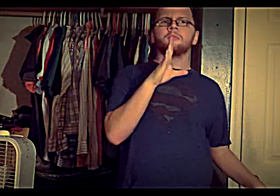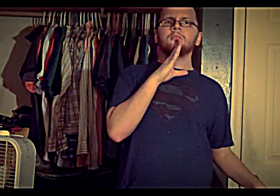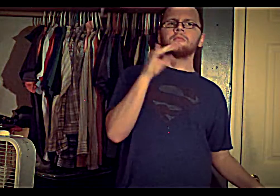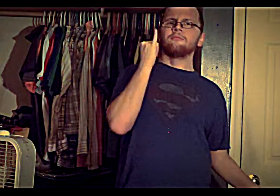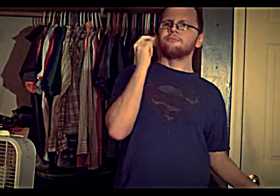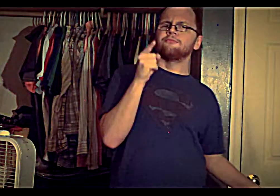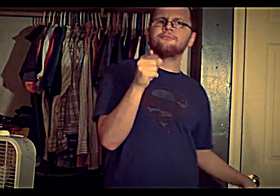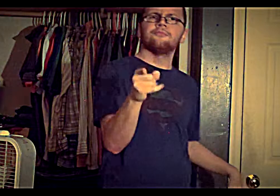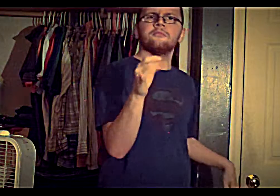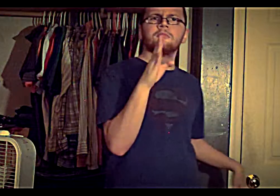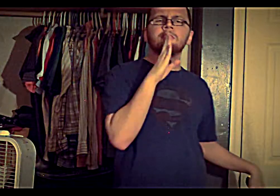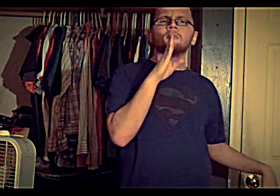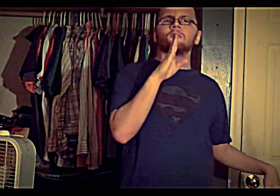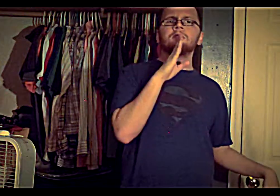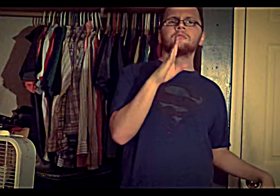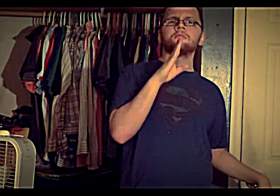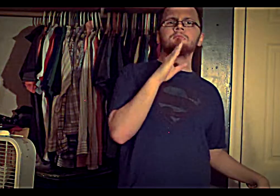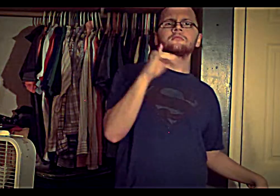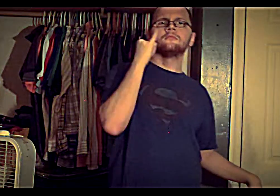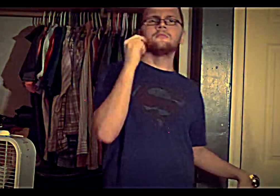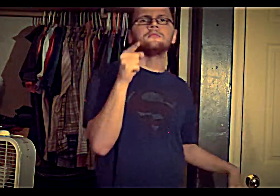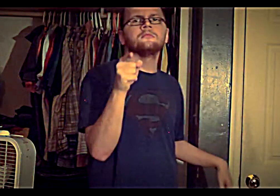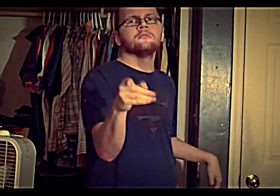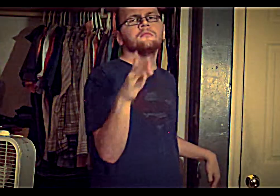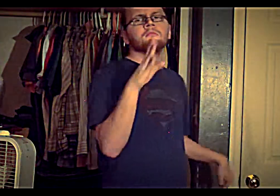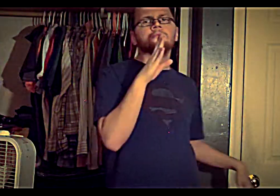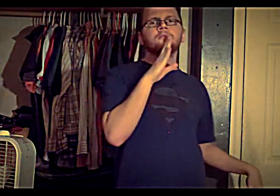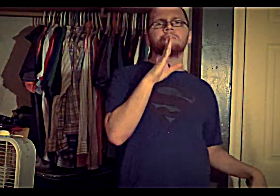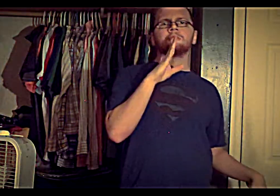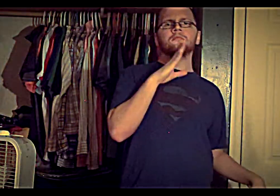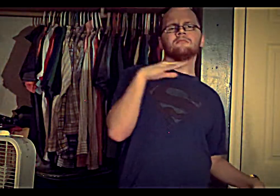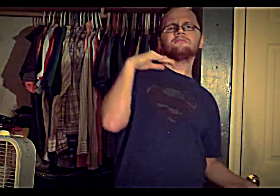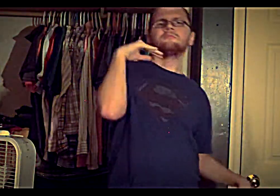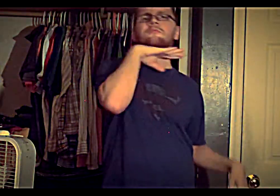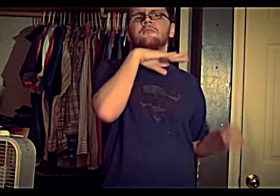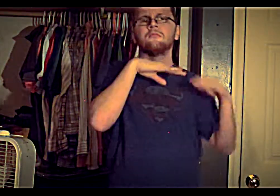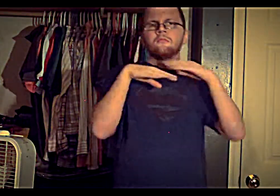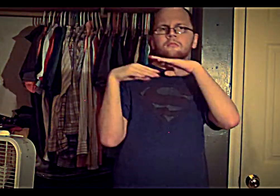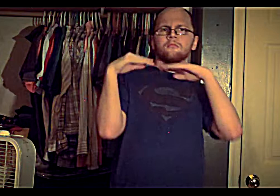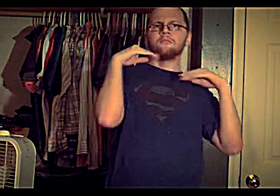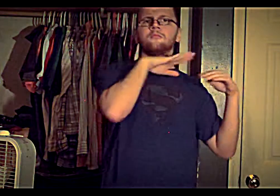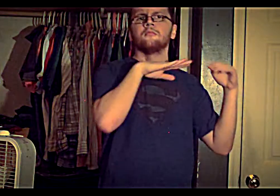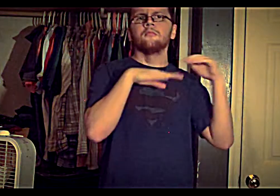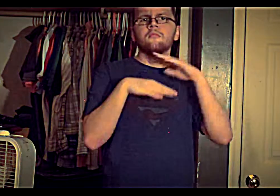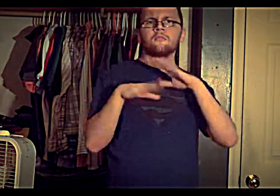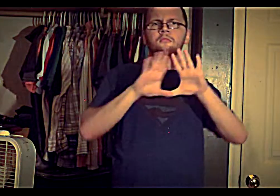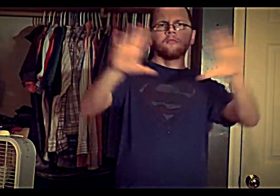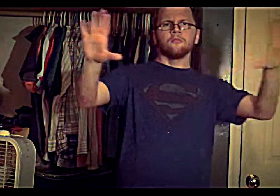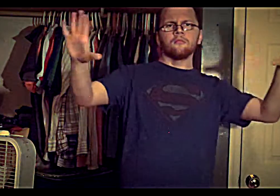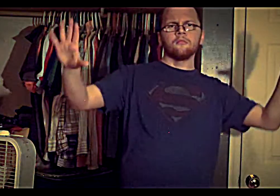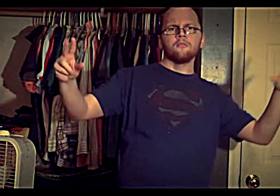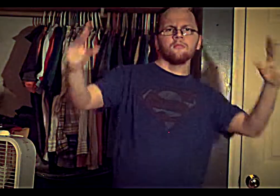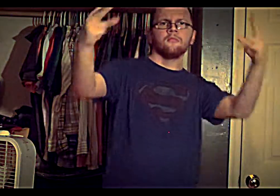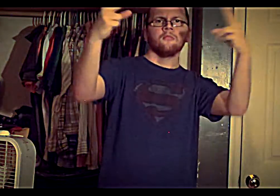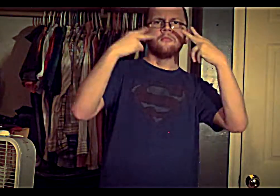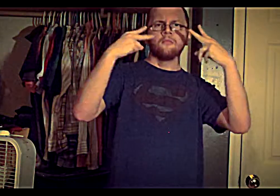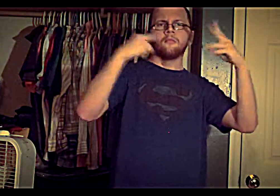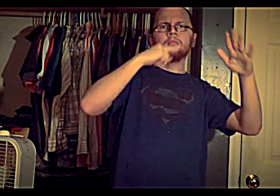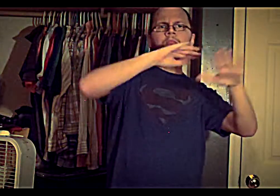are moving, your lips are moving, your lips are moving, then you la la la. Girl, look at